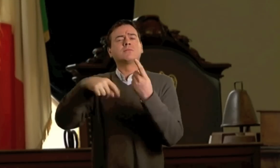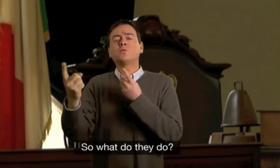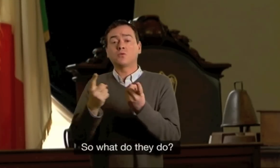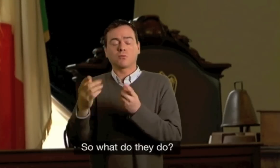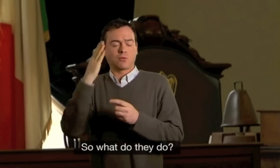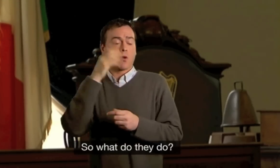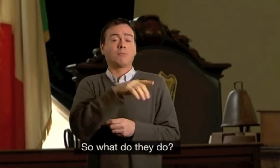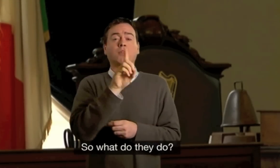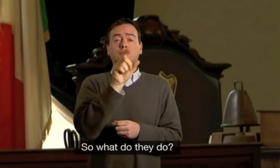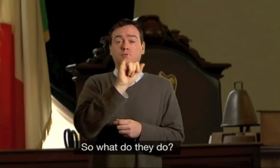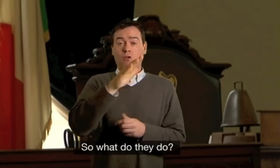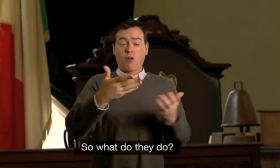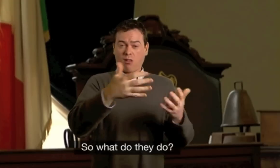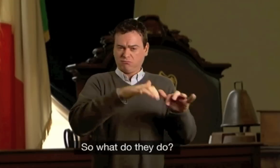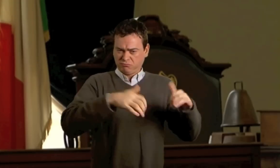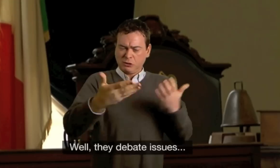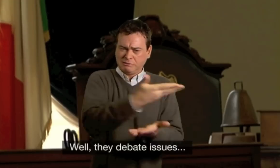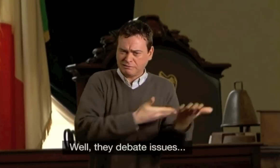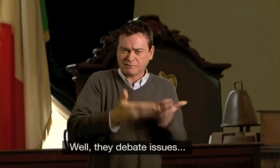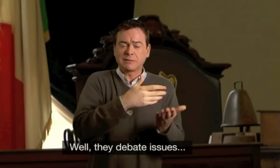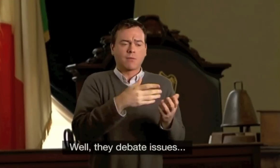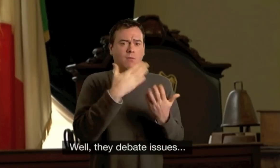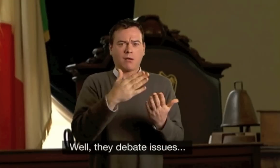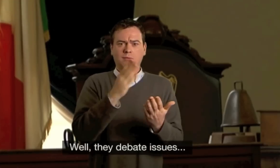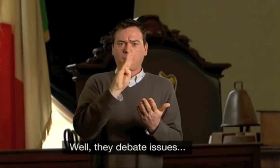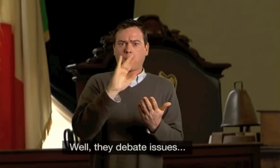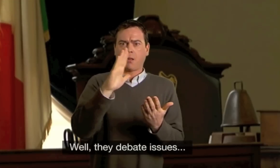So what do? Well, they debate issues,